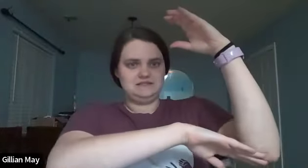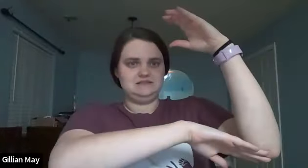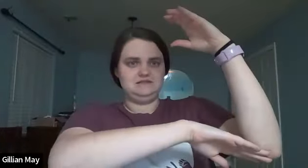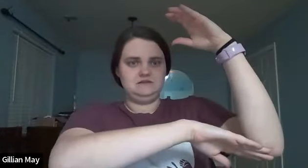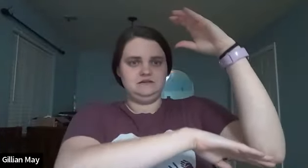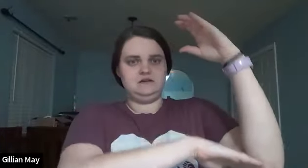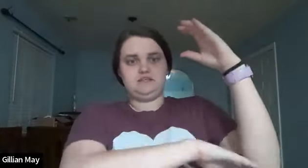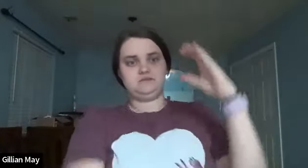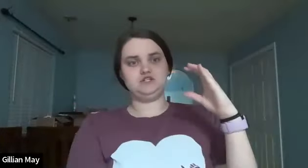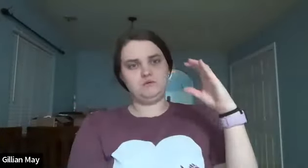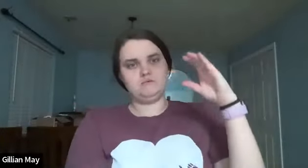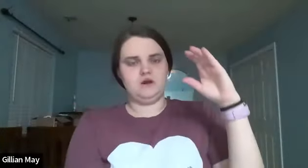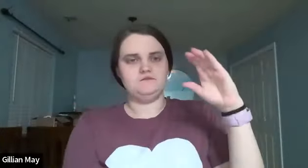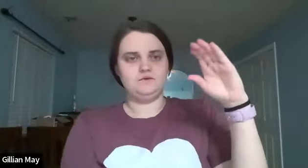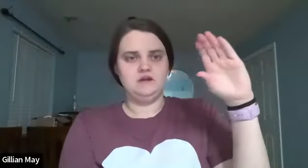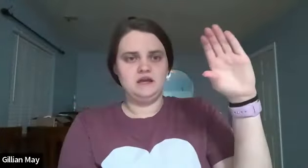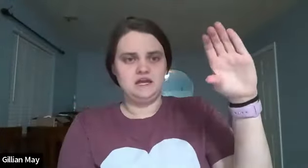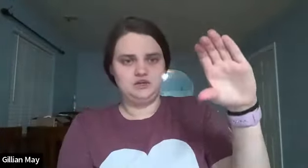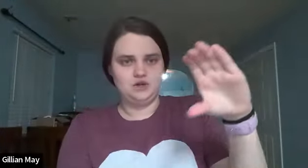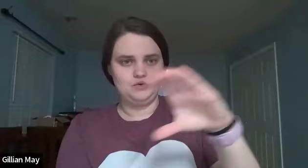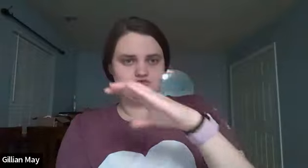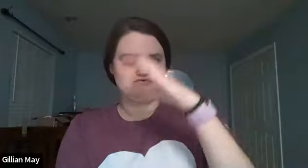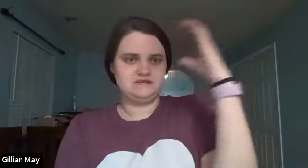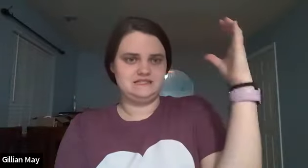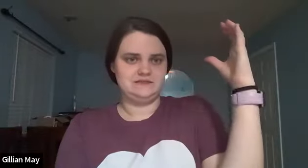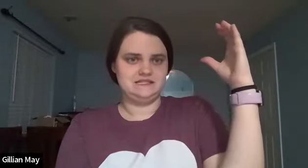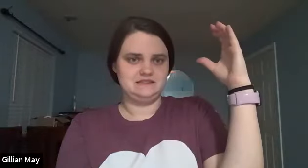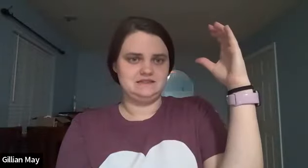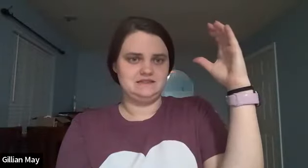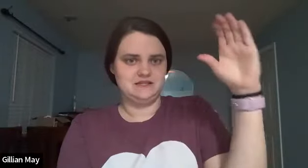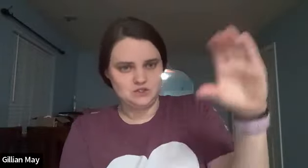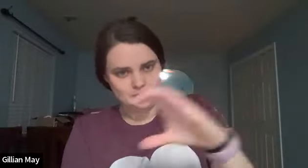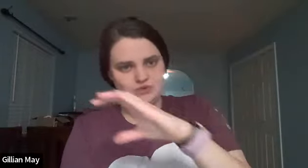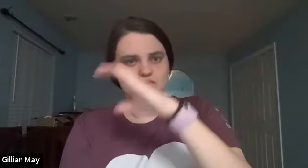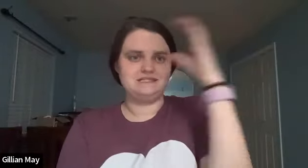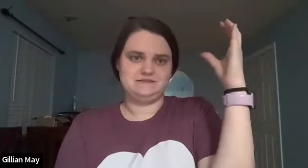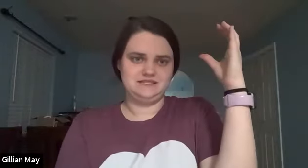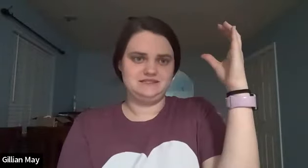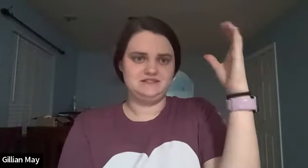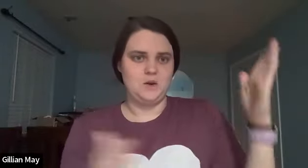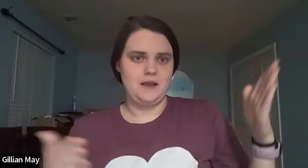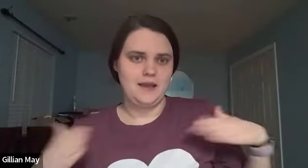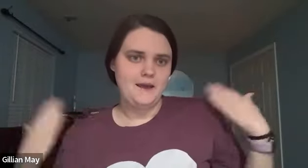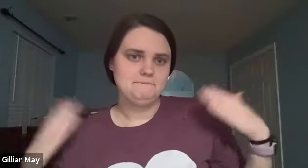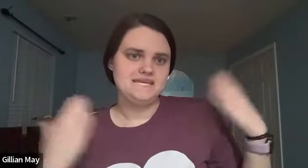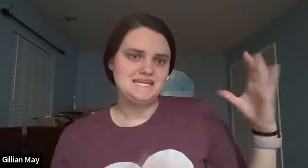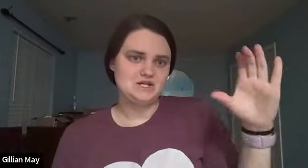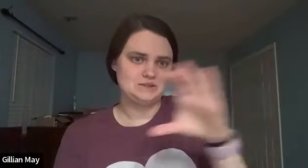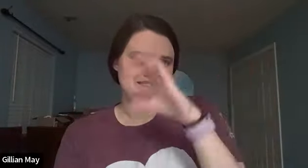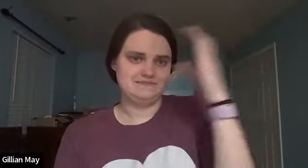this, but it's much lower and more comfortable. And you go Christmas, Christmas. So happy